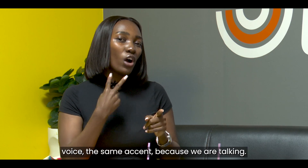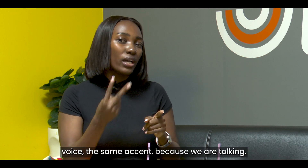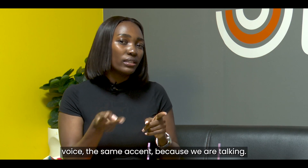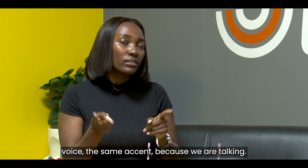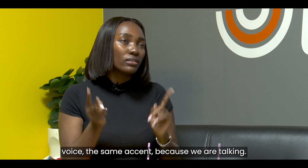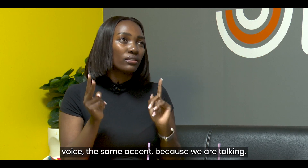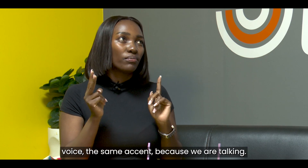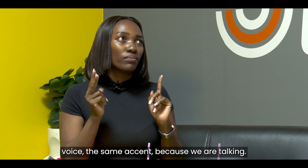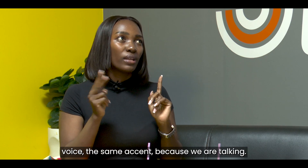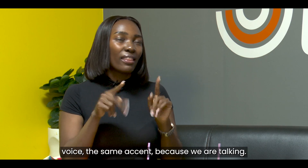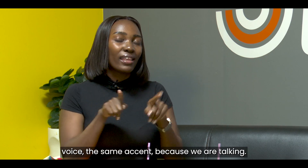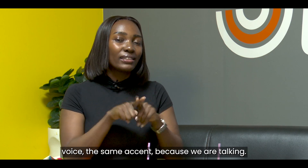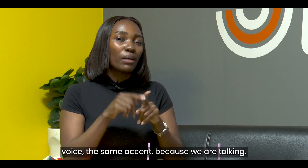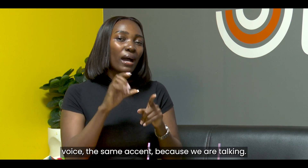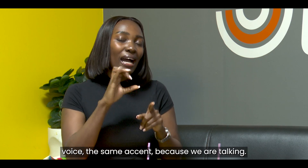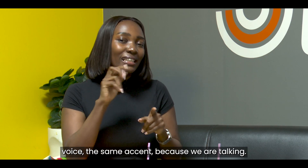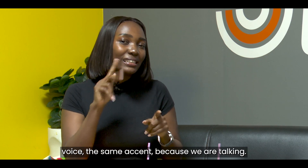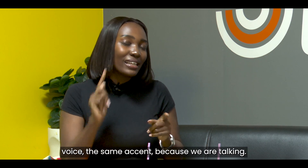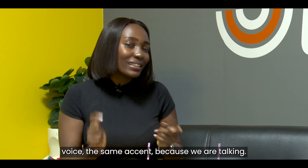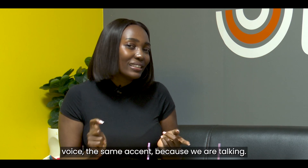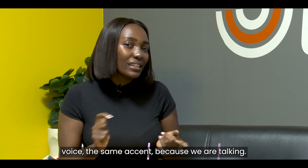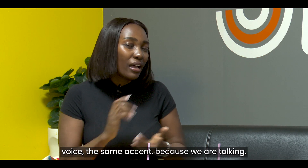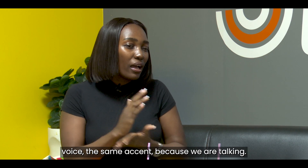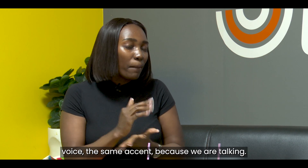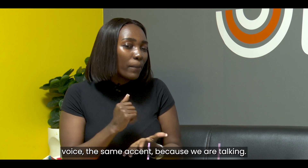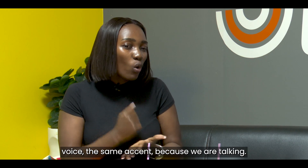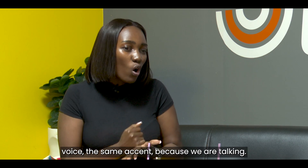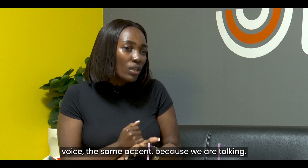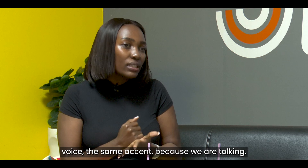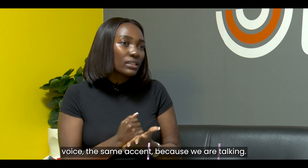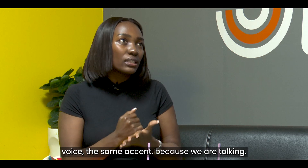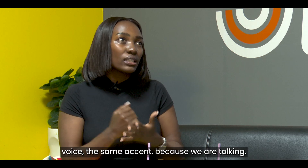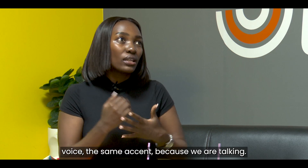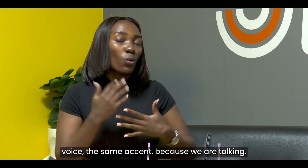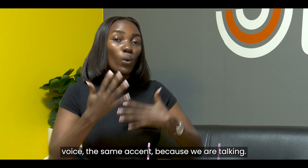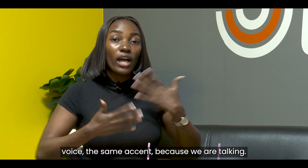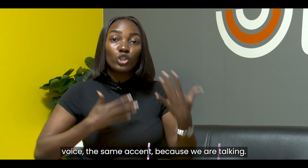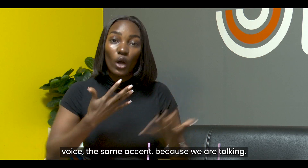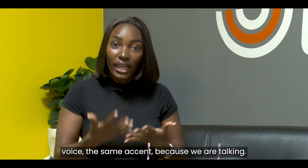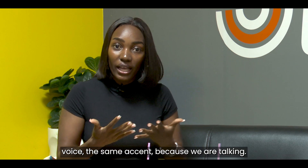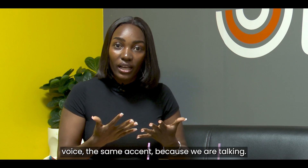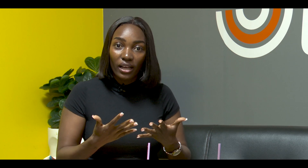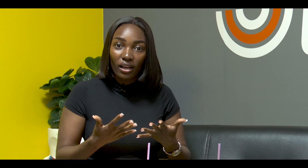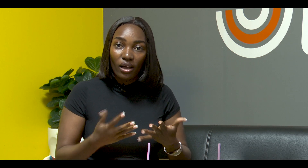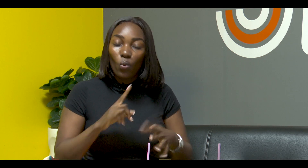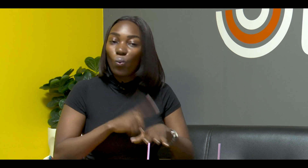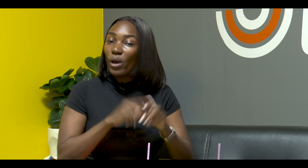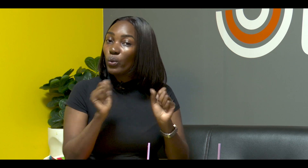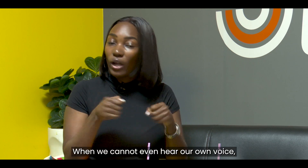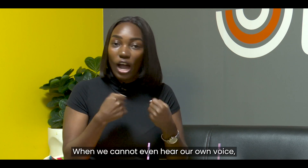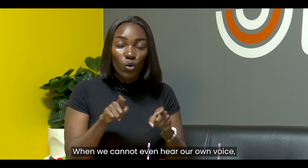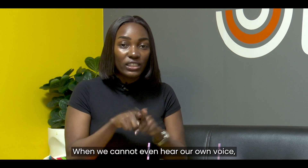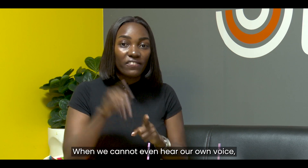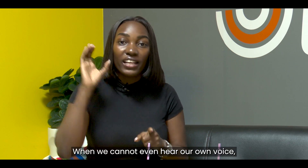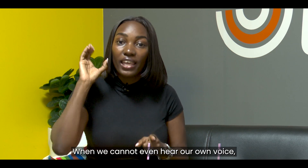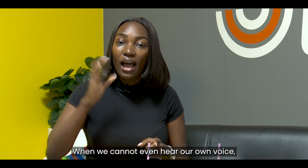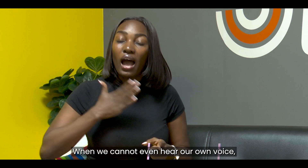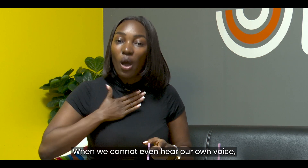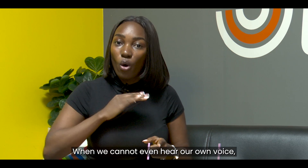voice, the same accent, because we are talking when we cannot even hear our